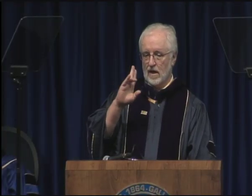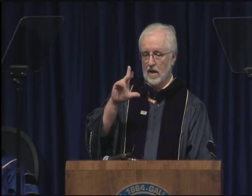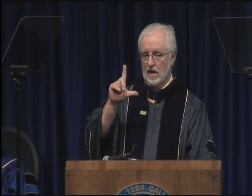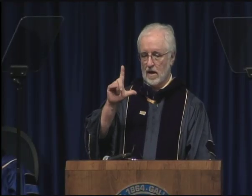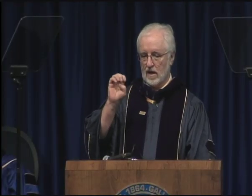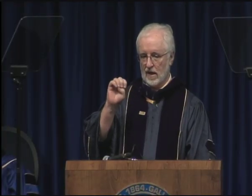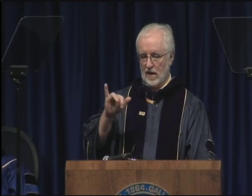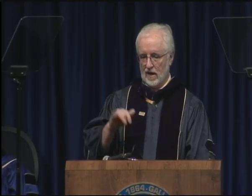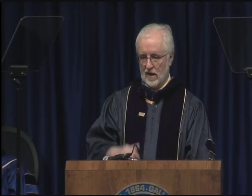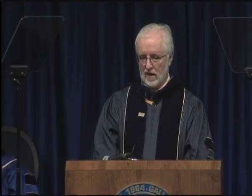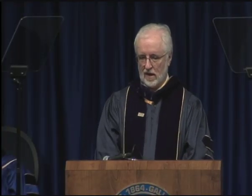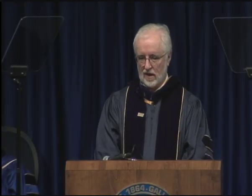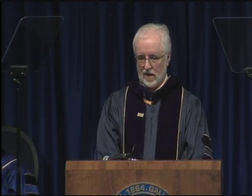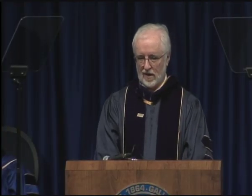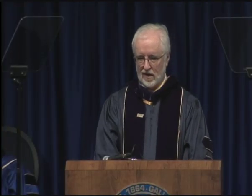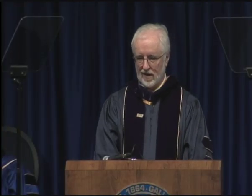Brittany Cooley.